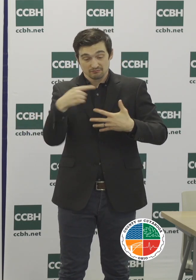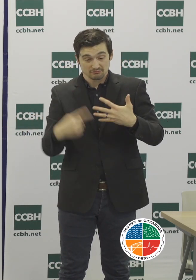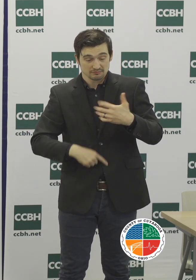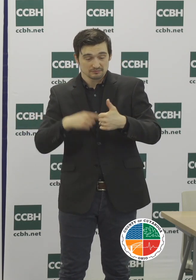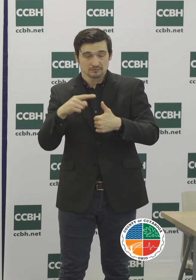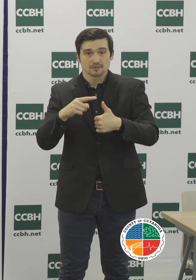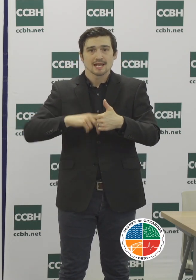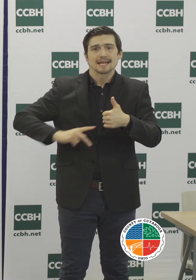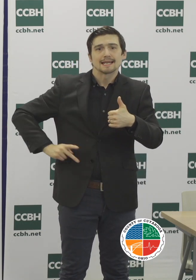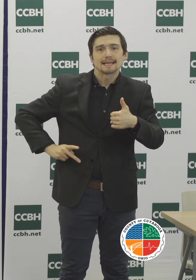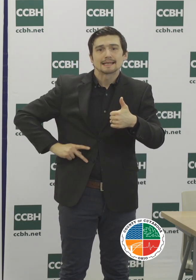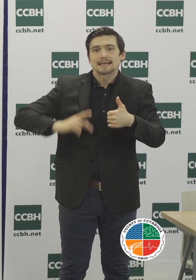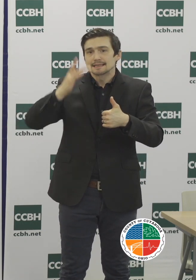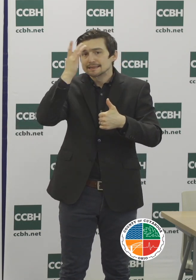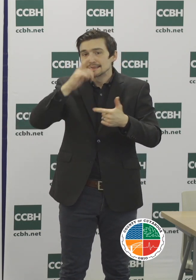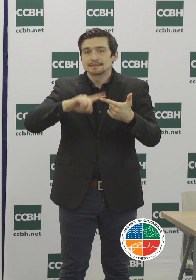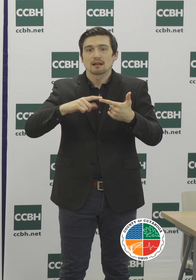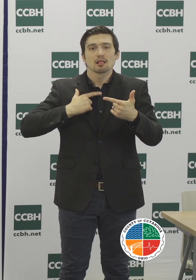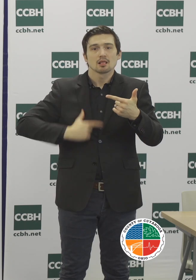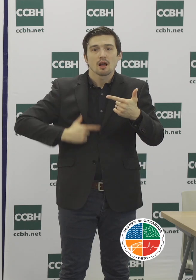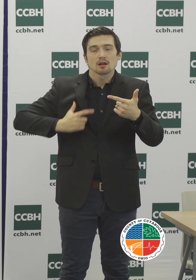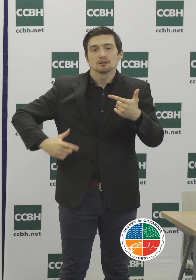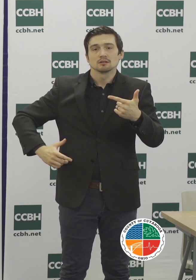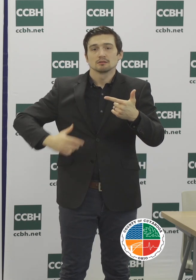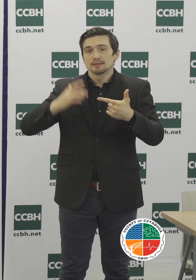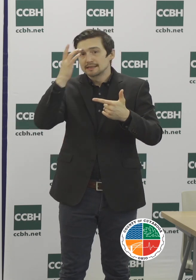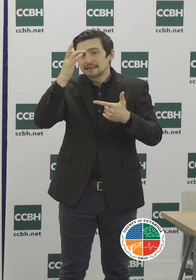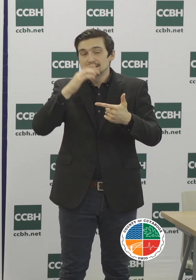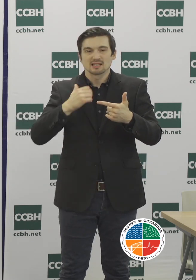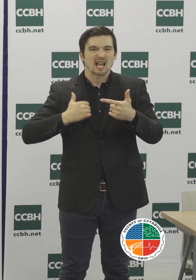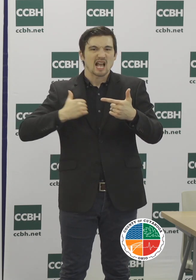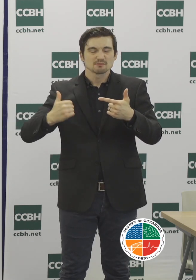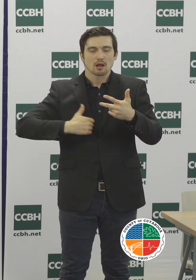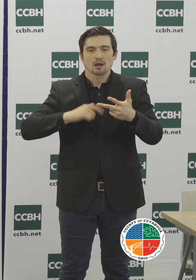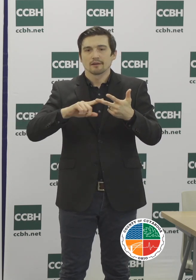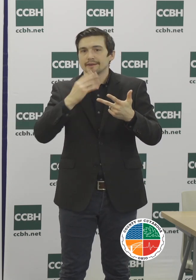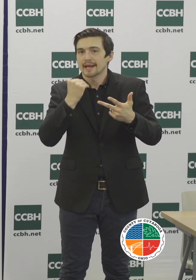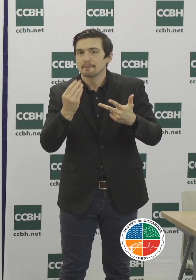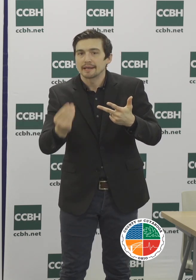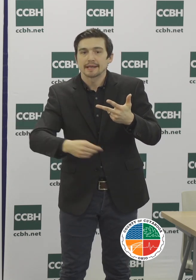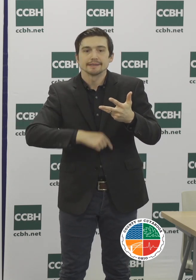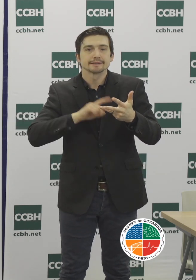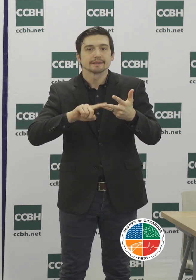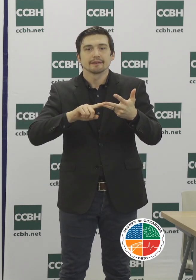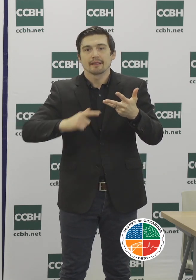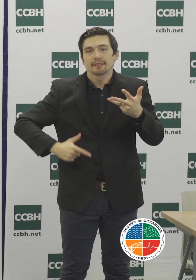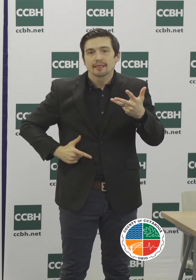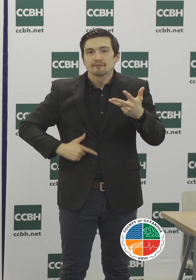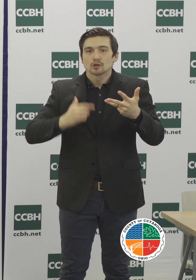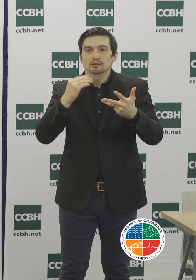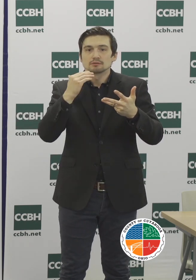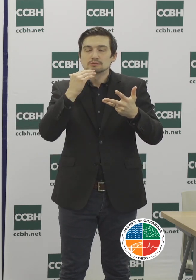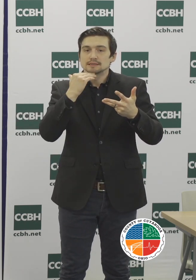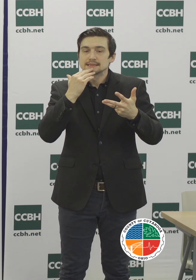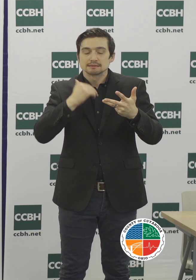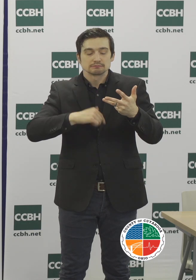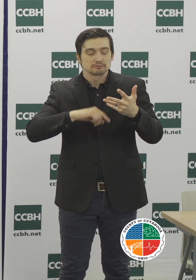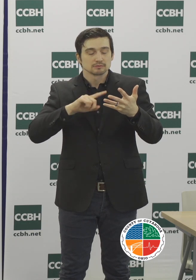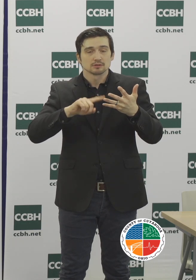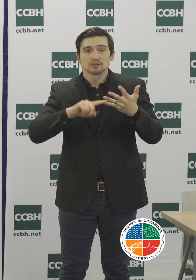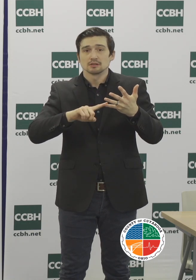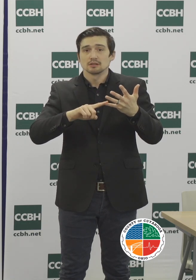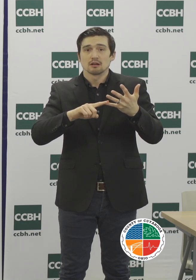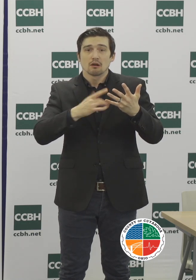chronic kidney disease, chronic lung disease like asthma, diabetes or liver disease, serious heart